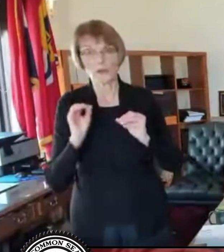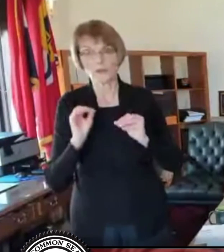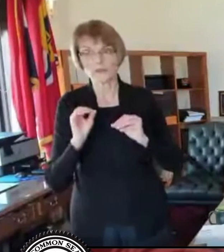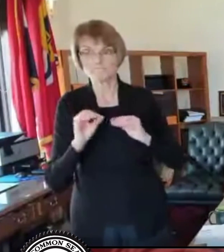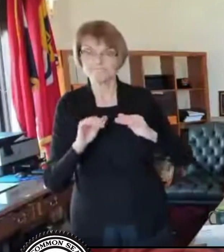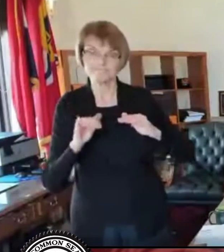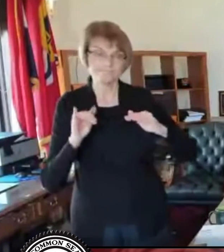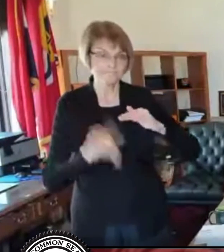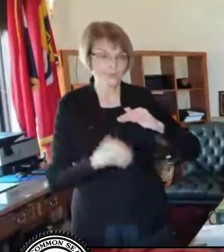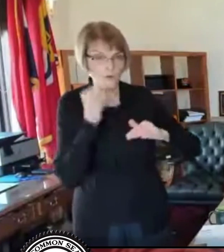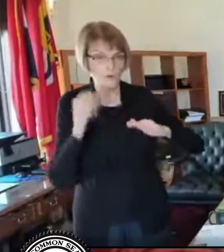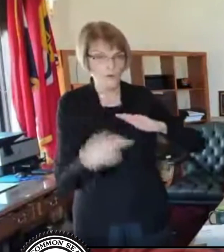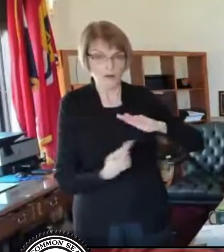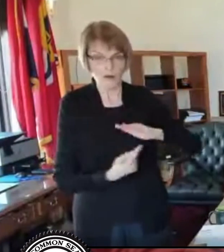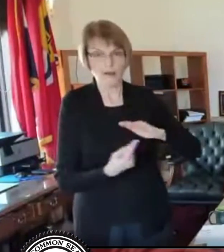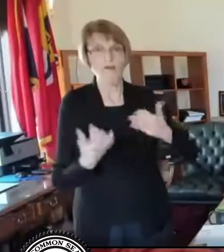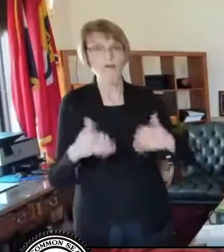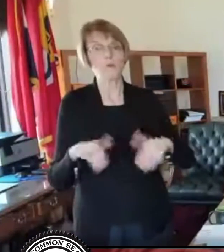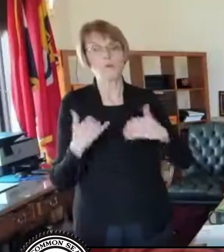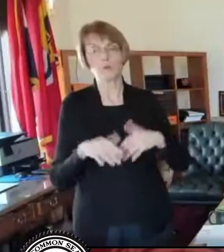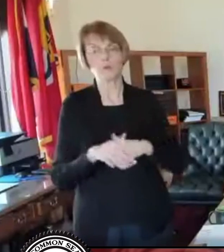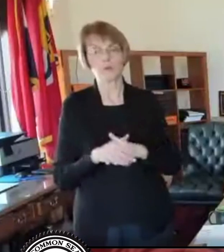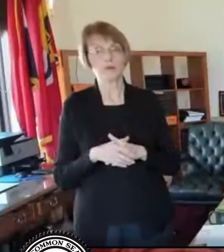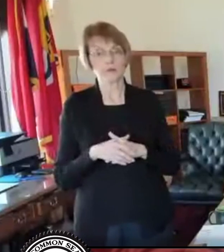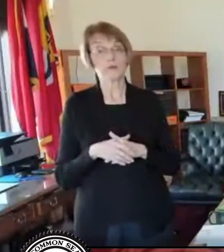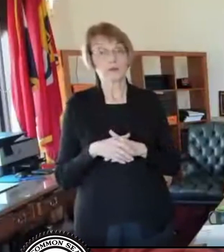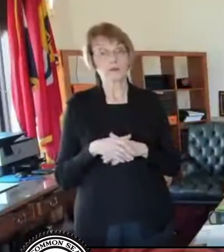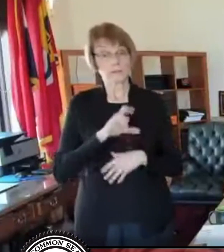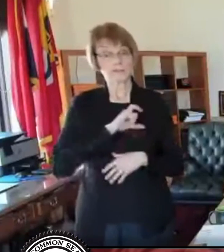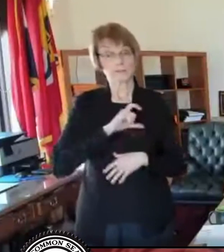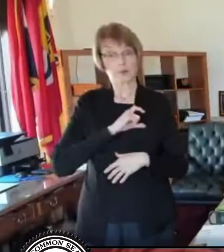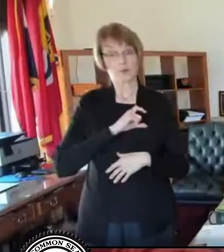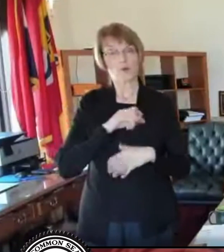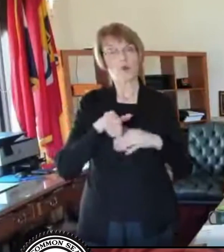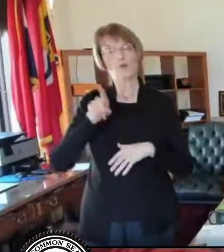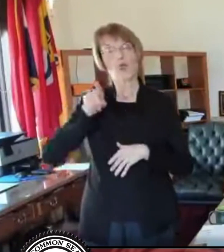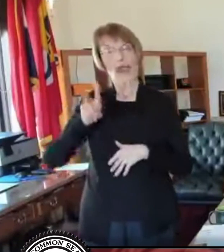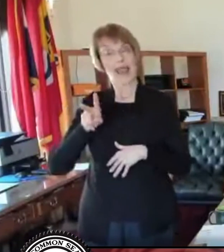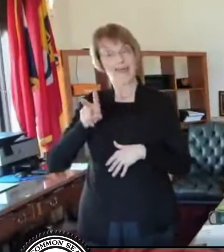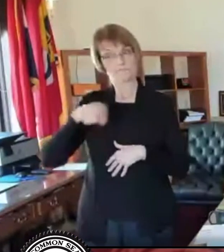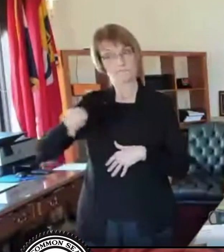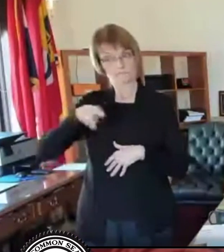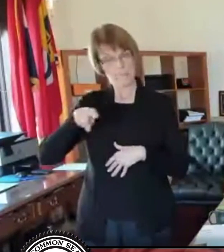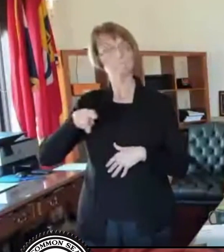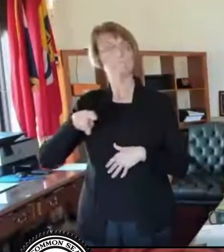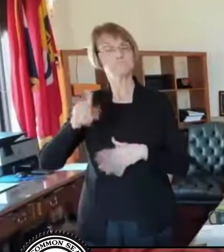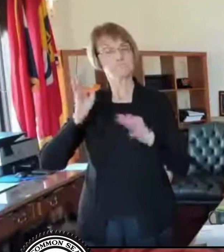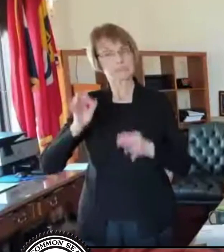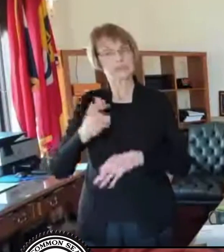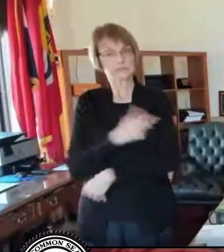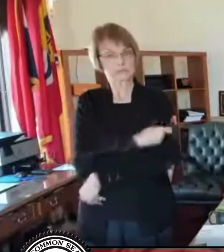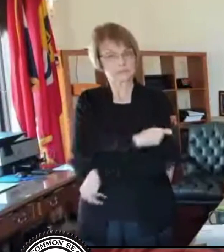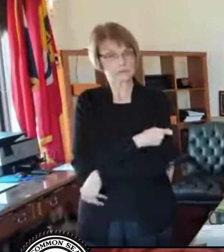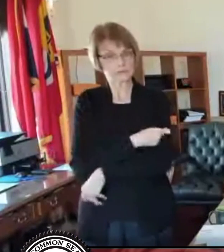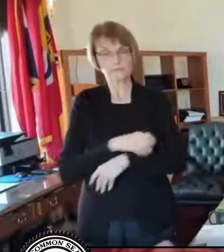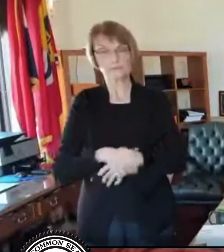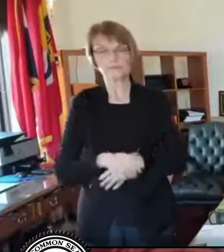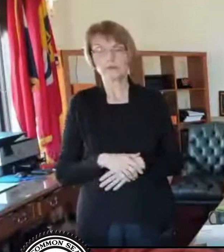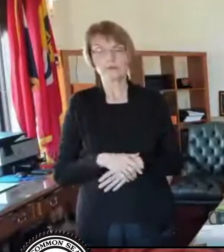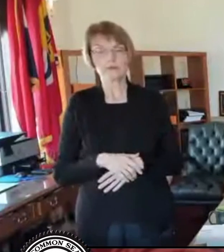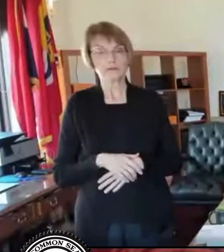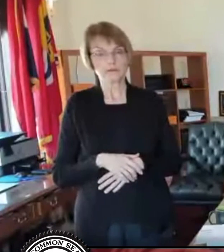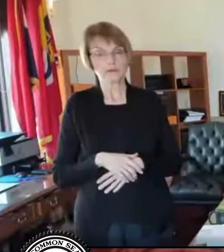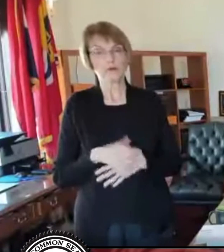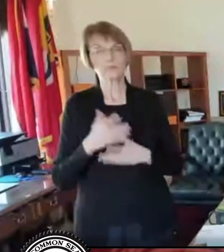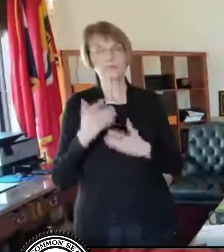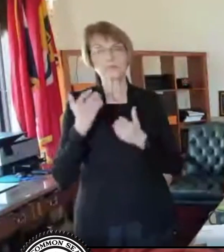had over half of our police department has chosen to be vaccinated, and we've given them several opportunities for that. And each time there are a few